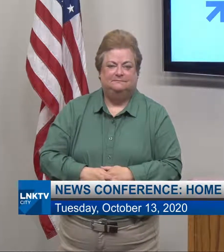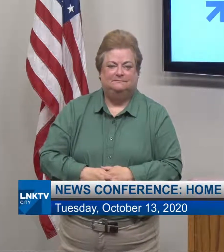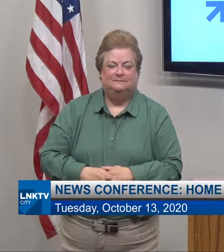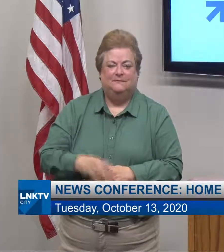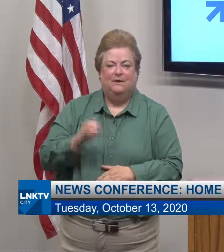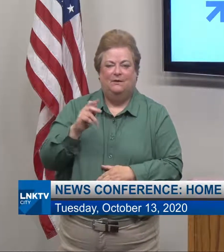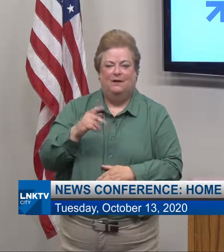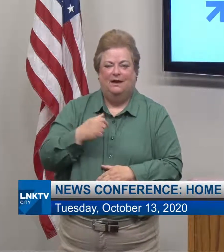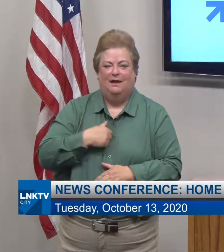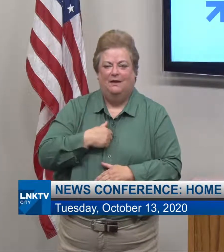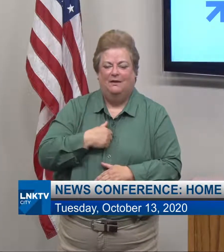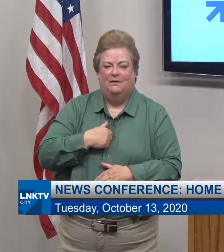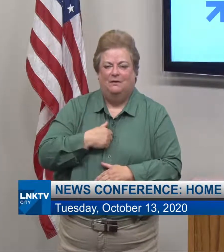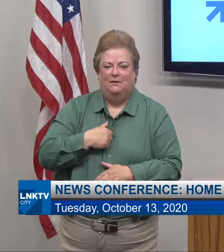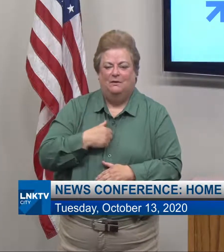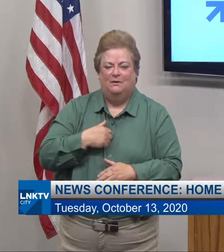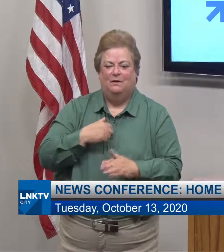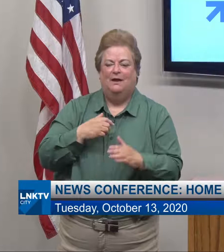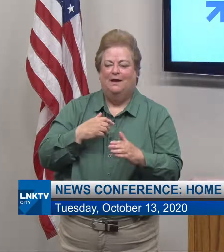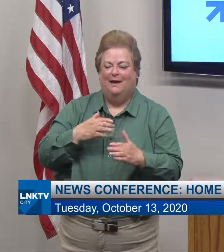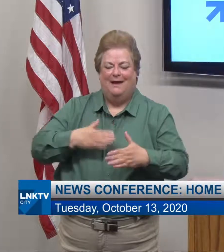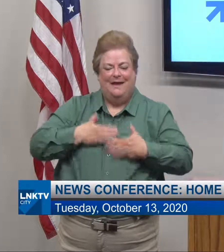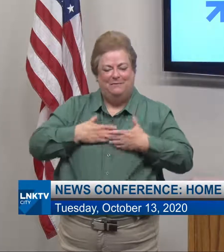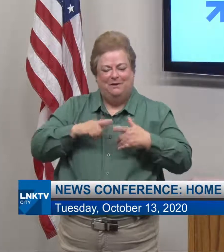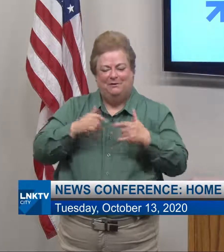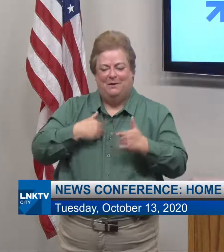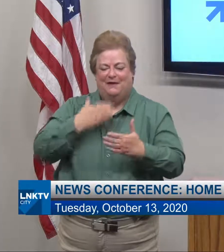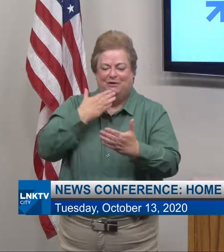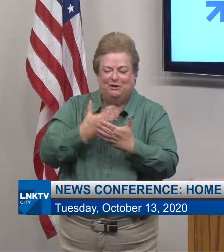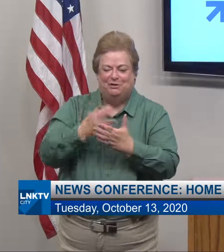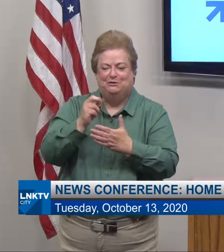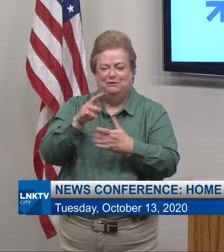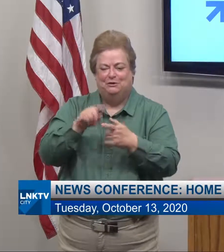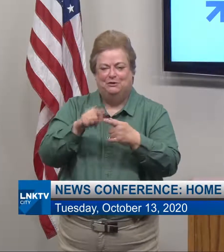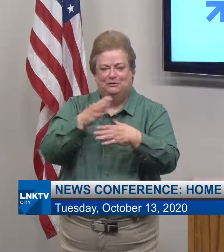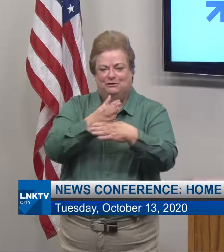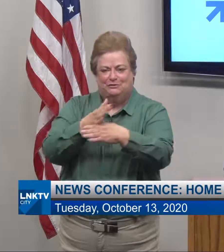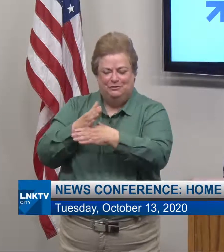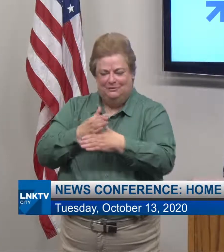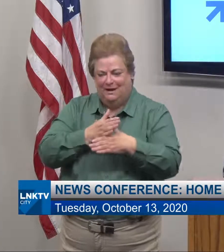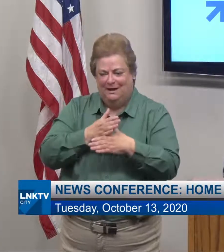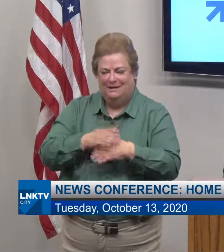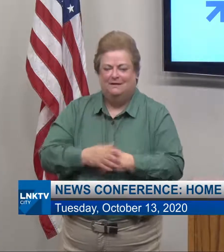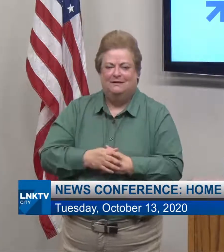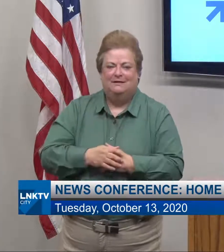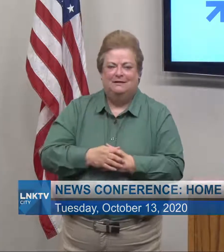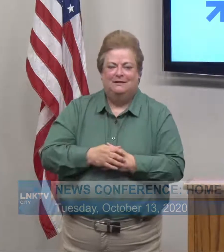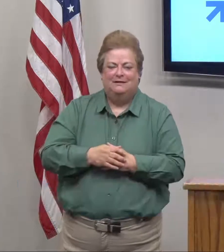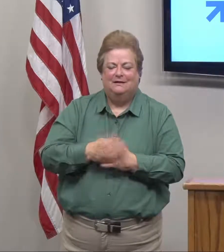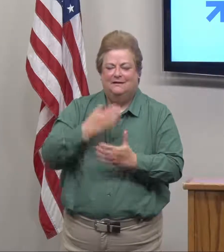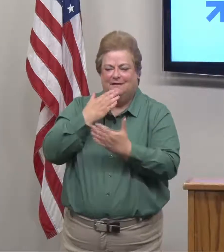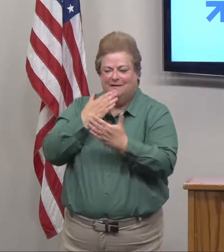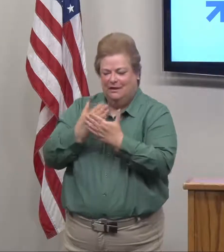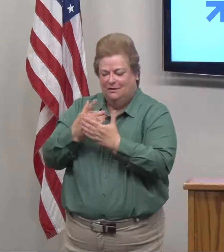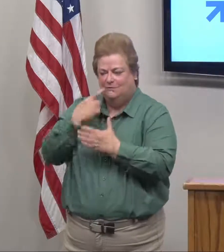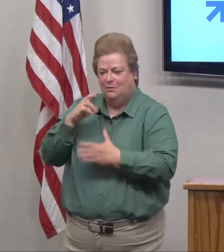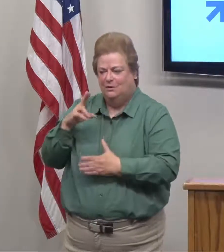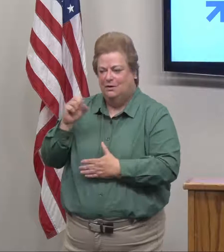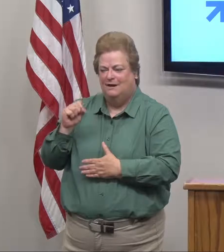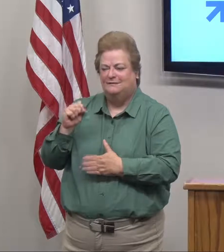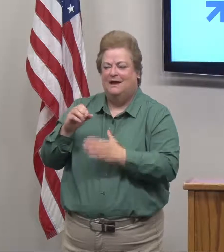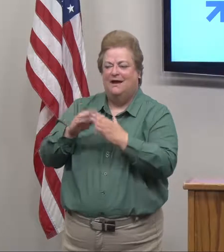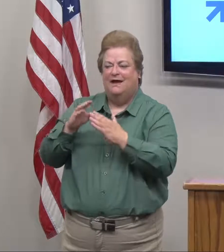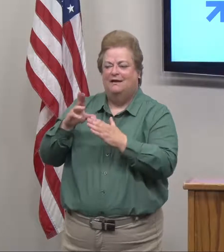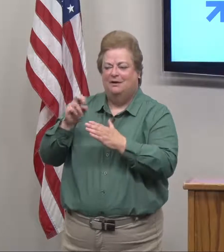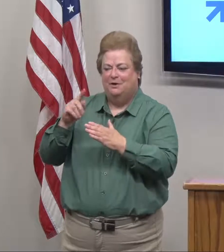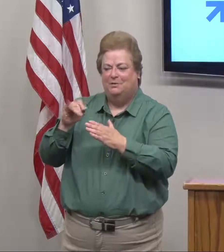All right, well, we're so pleased to have some good news to share. Thank you again so much to the U.S. Housing and Urban Development Department for being